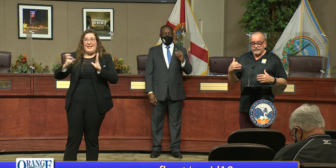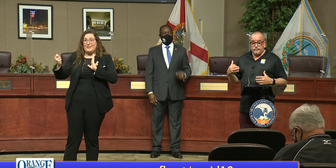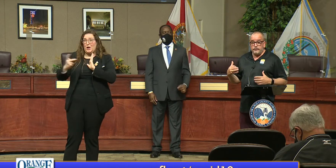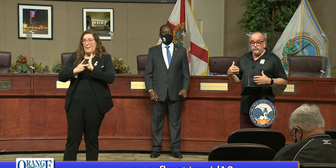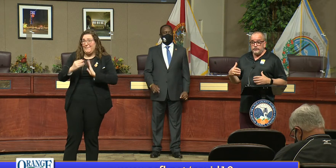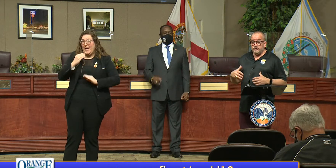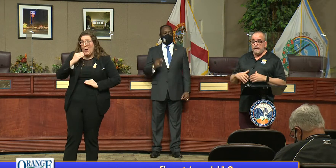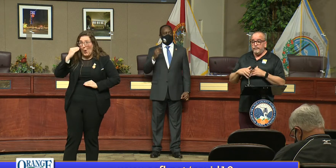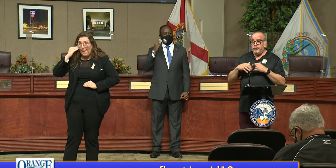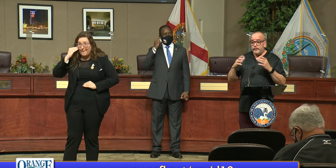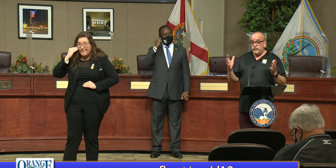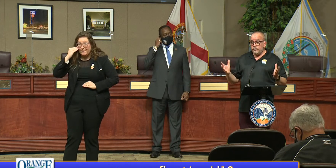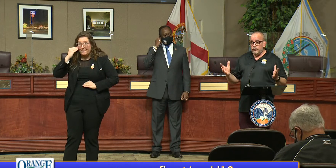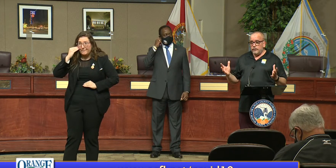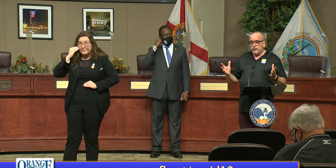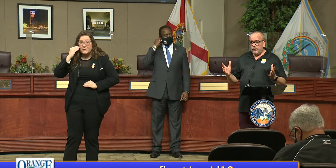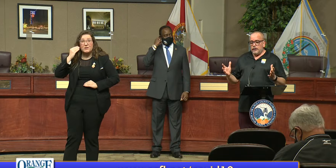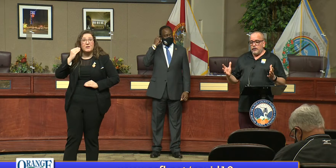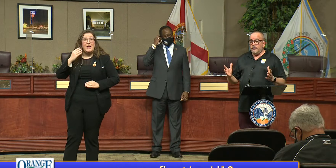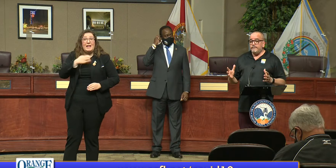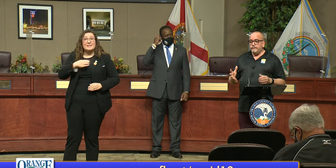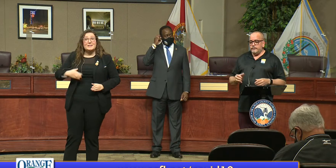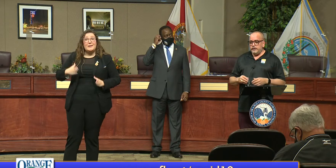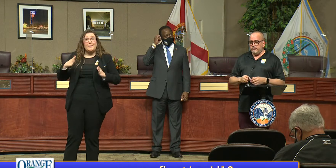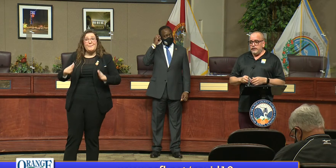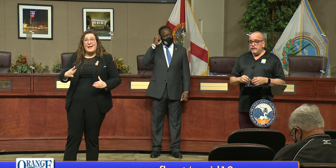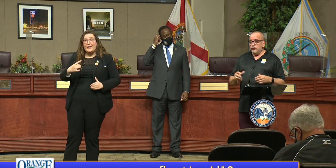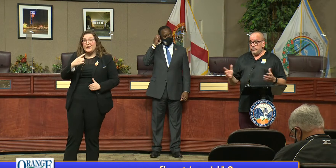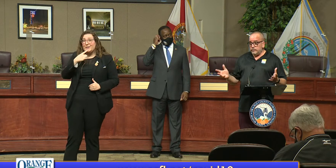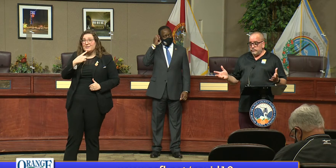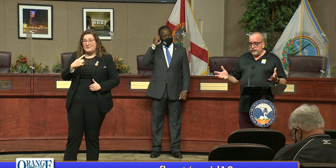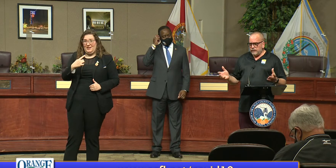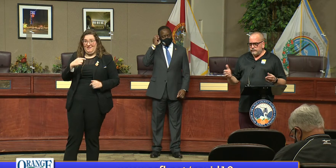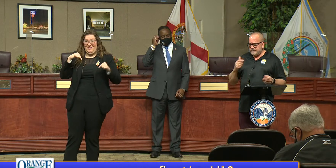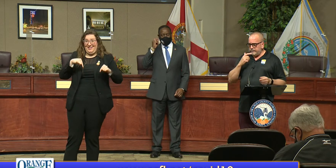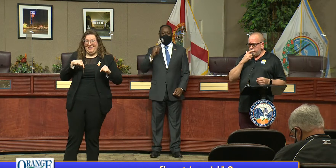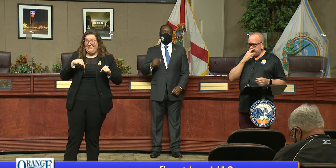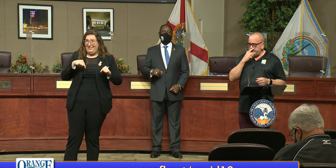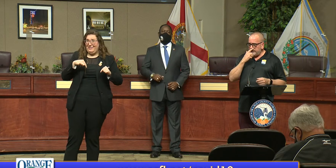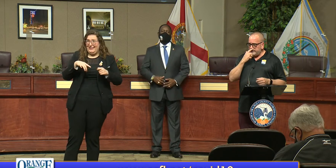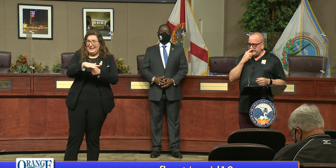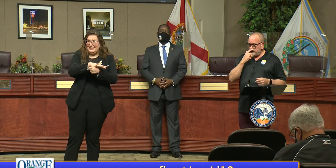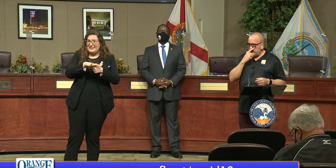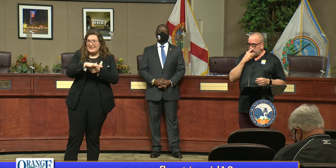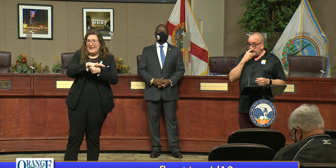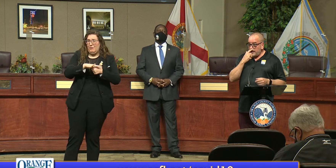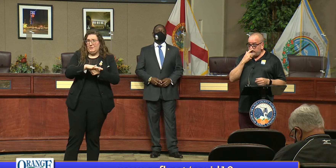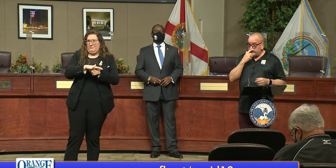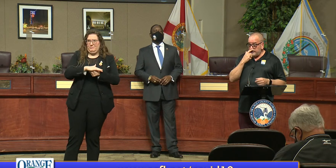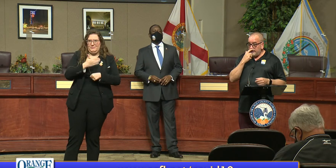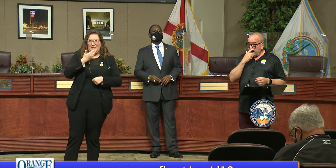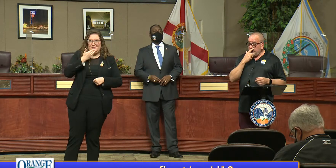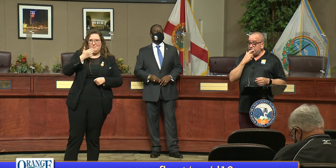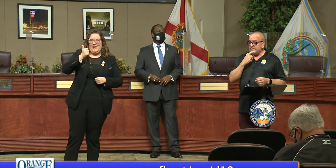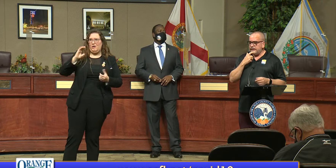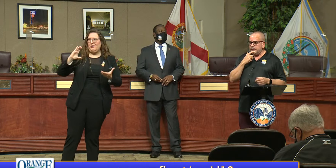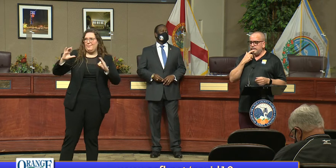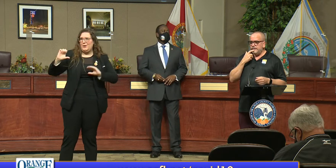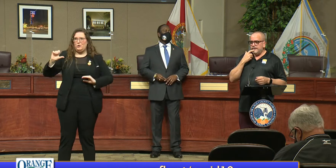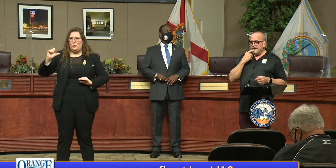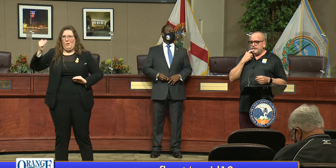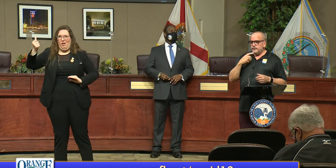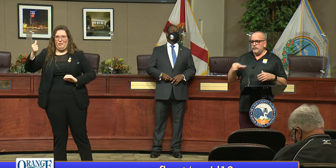We, as the mayor mentioned, are better off than many other counties and municipalities around the country and the